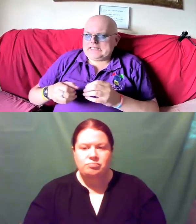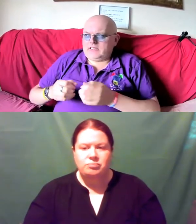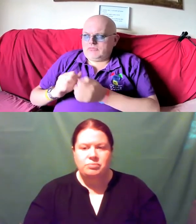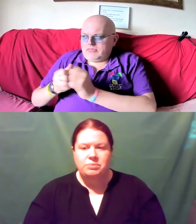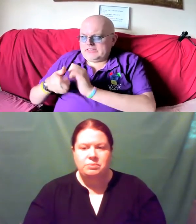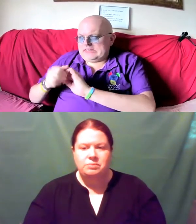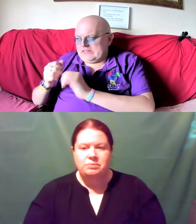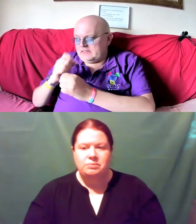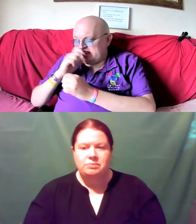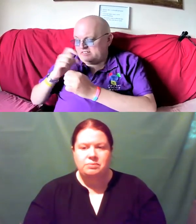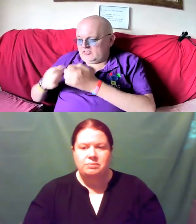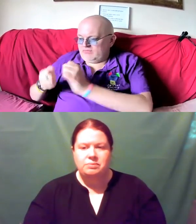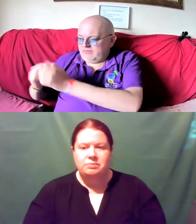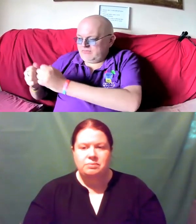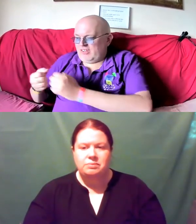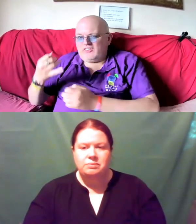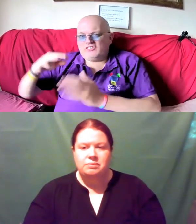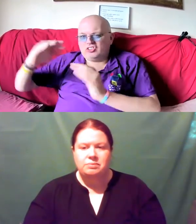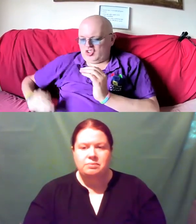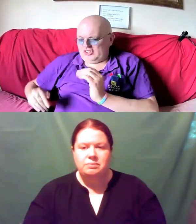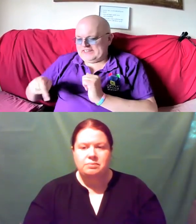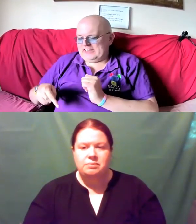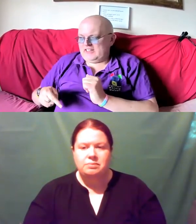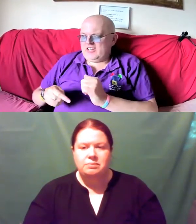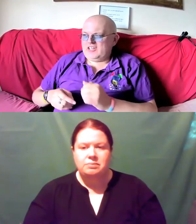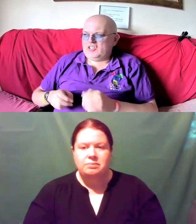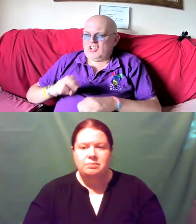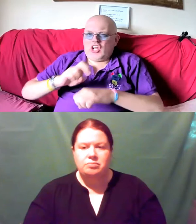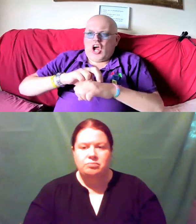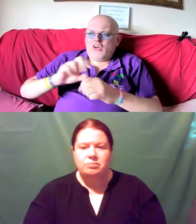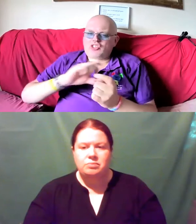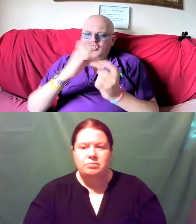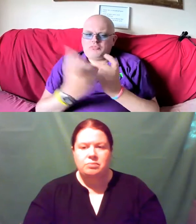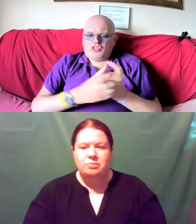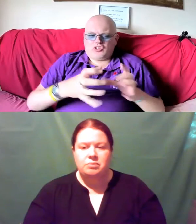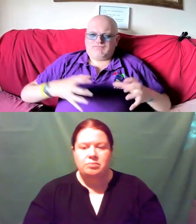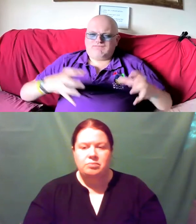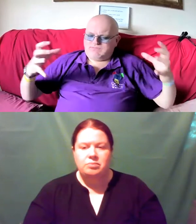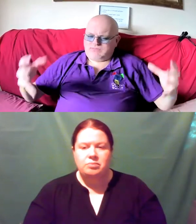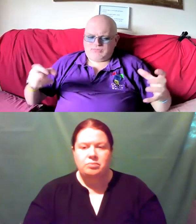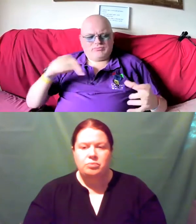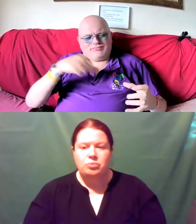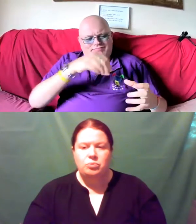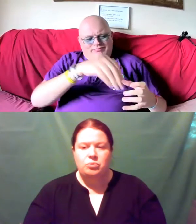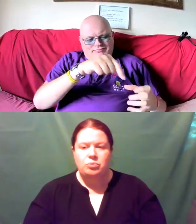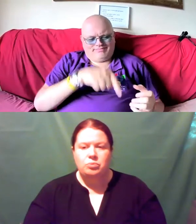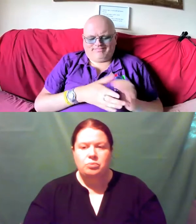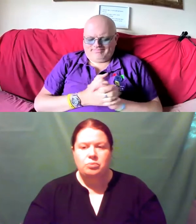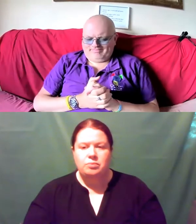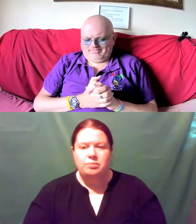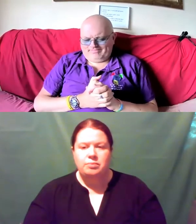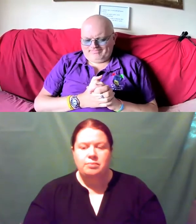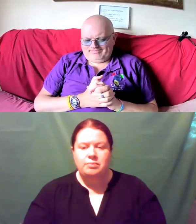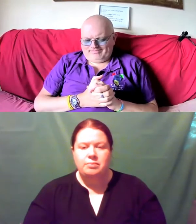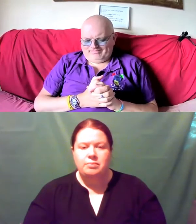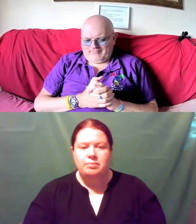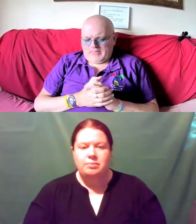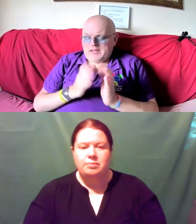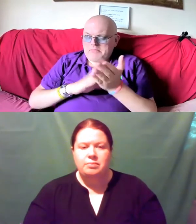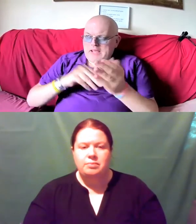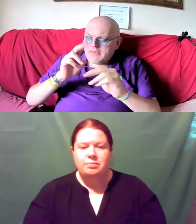Catholics. It's quite a large Irish community in where I grew up in South London. So lots of my